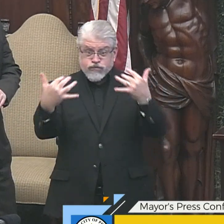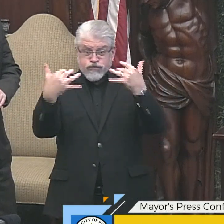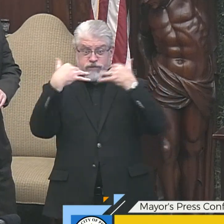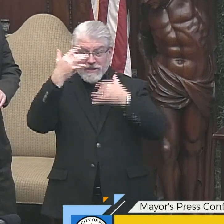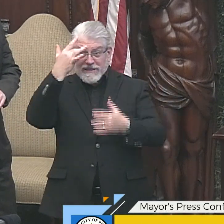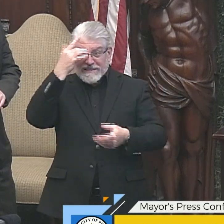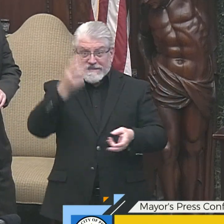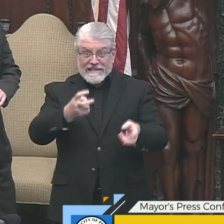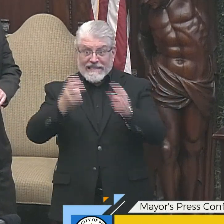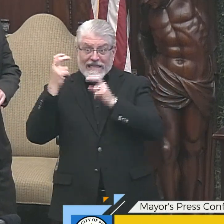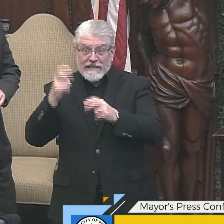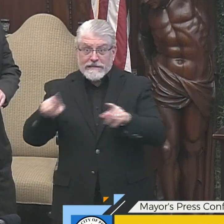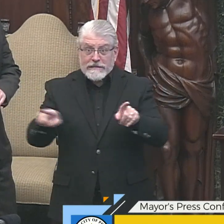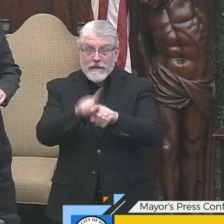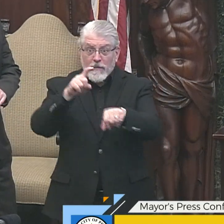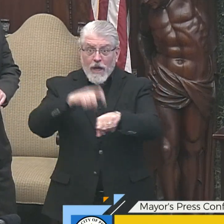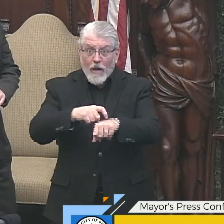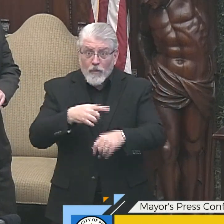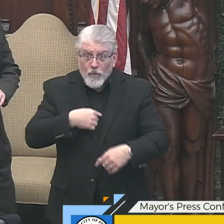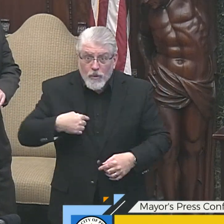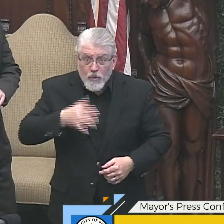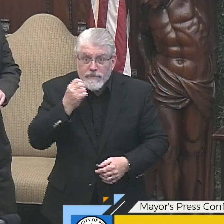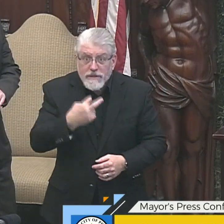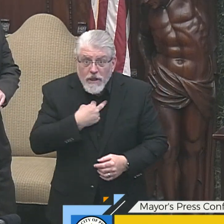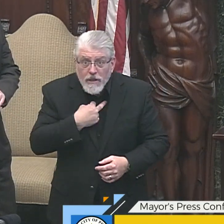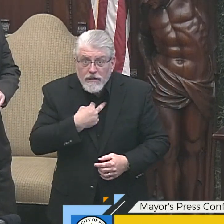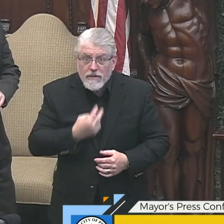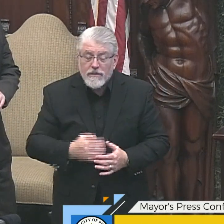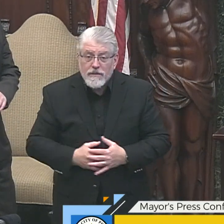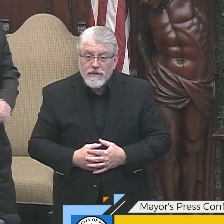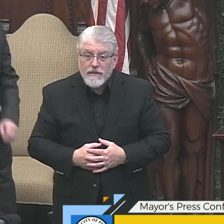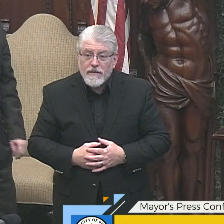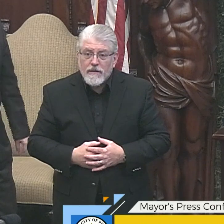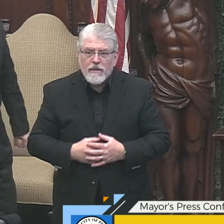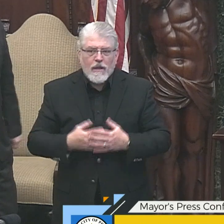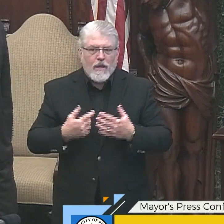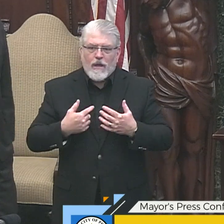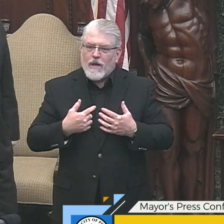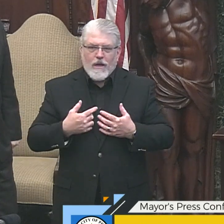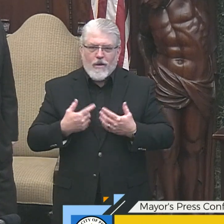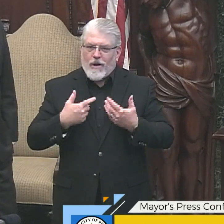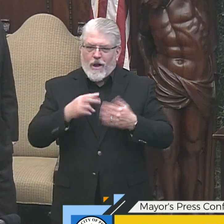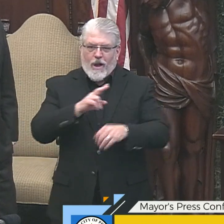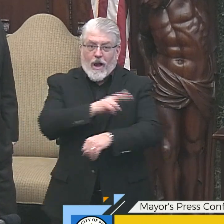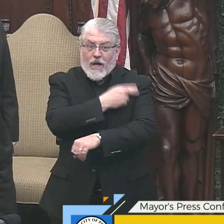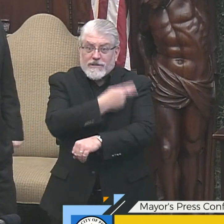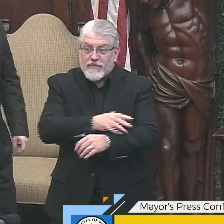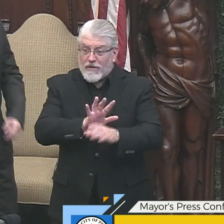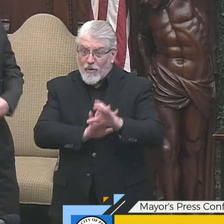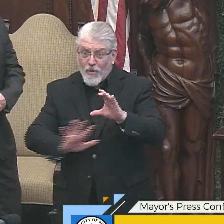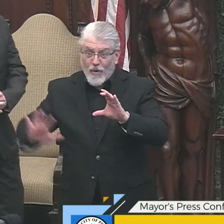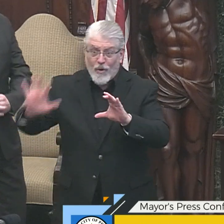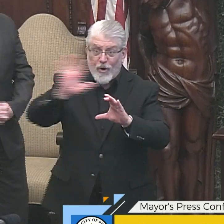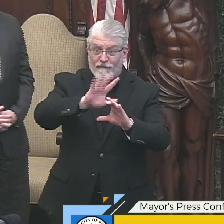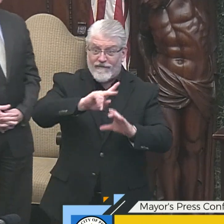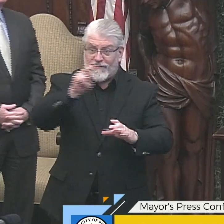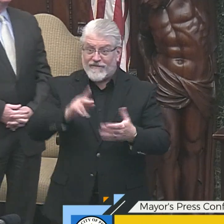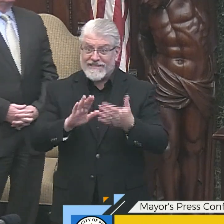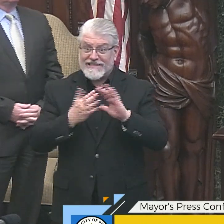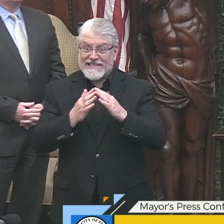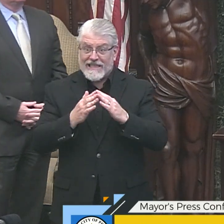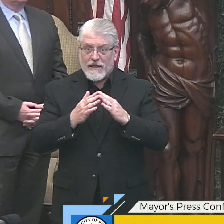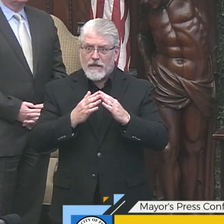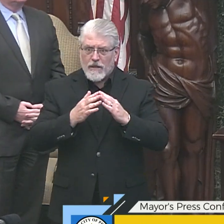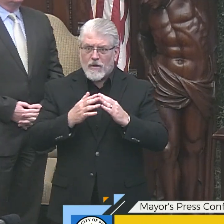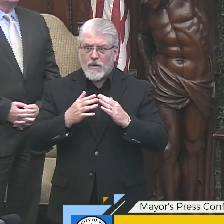people who ultimately need that care. I can say that all the hospitals in the city are going to be taking every step they can to try to maximize the resources they have available to them. We need to